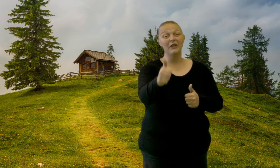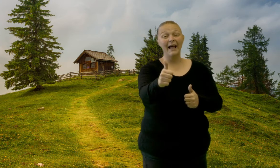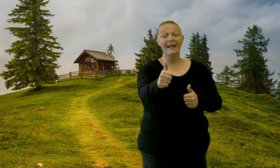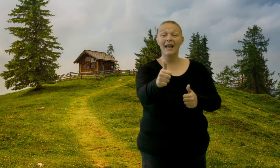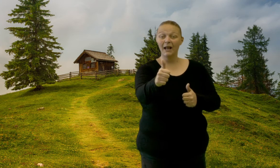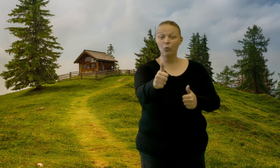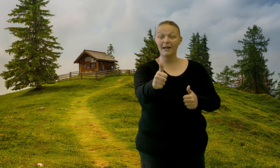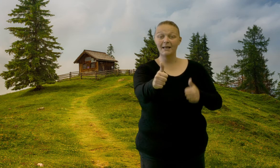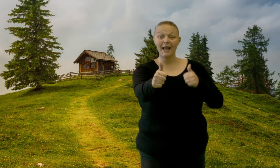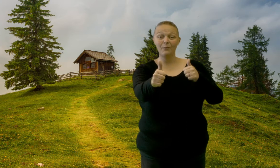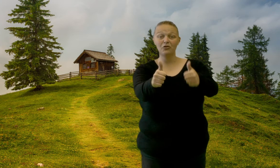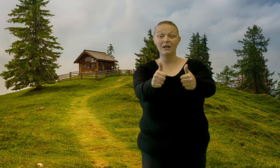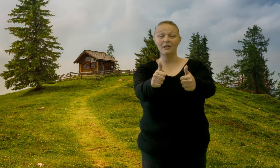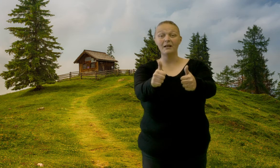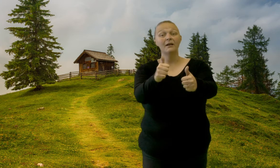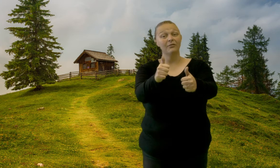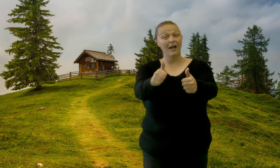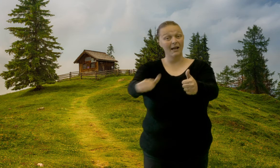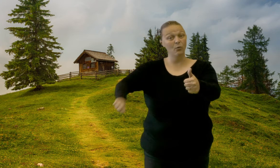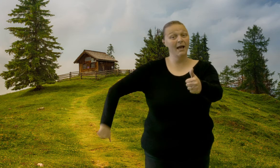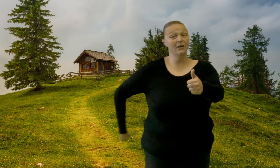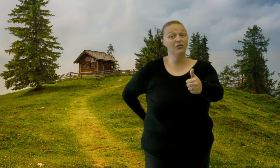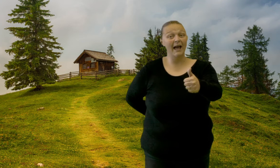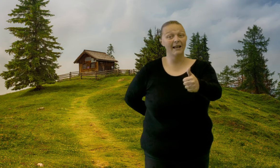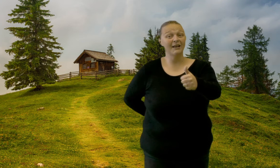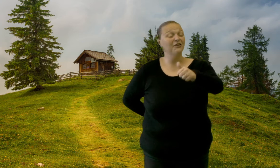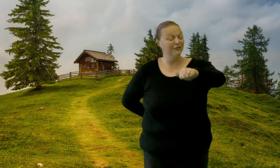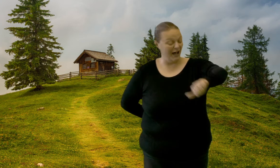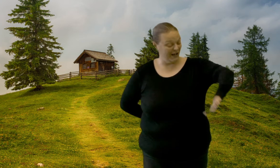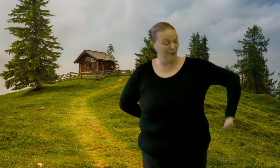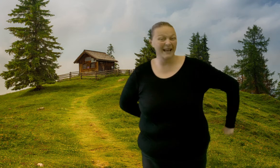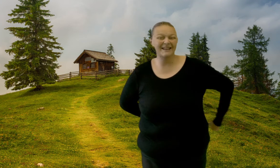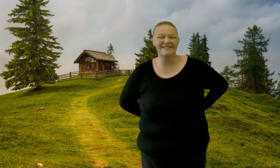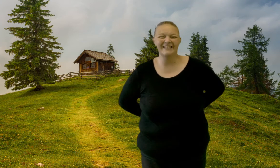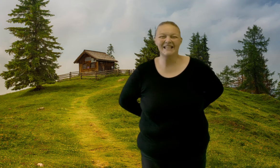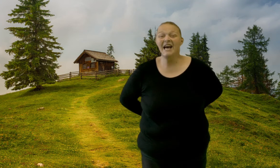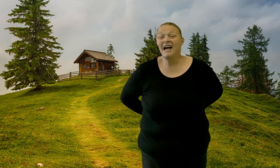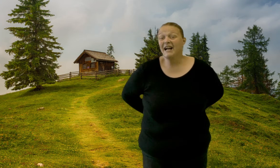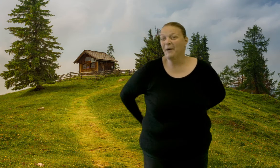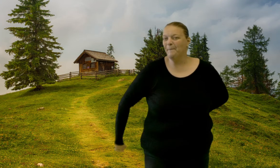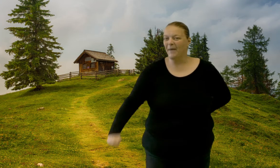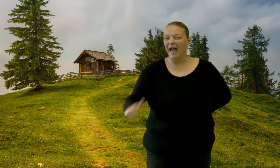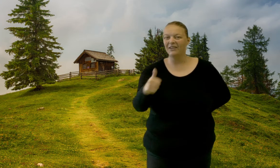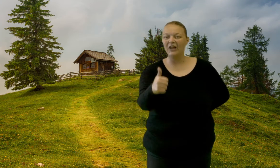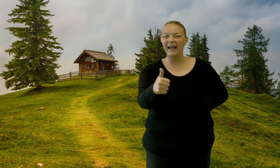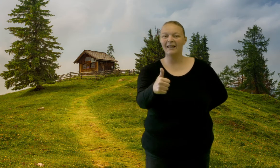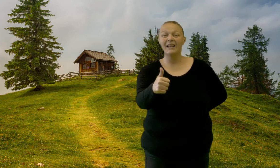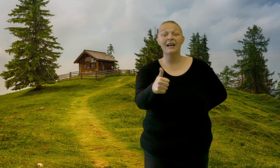Jack and one named Jill. Fly away, Jack, fly away, Jill. Come back, Jack.